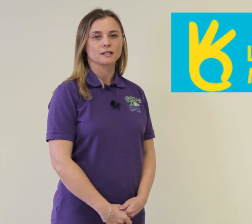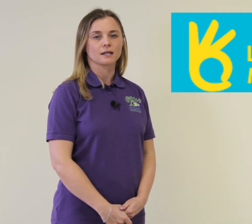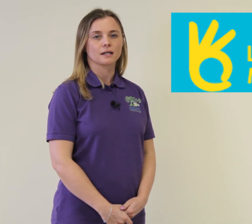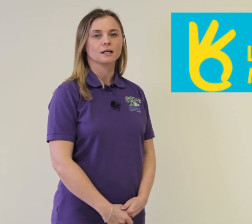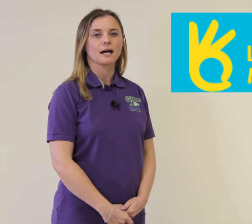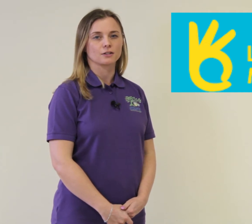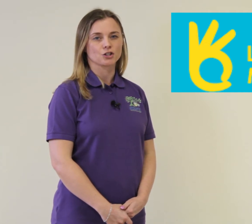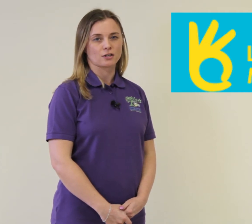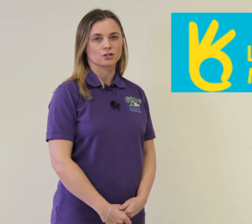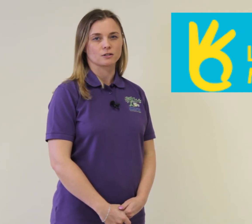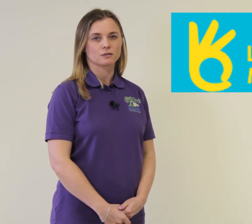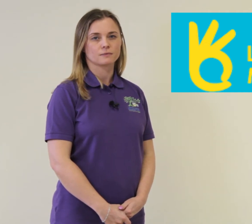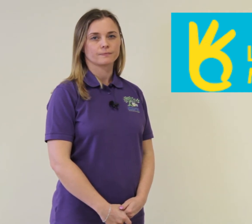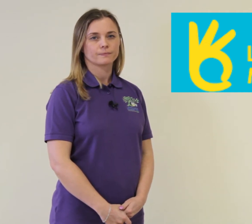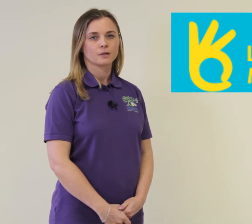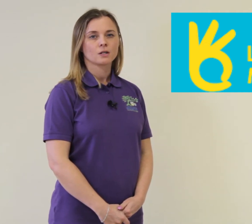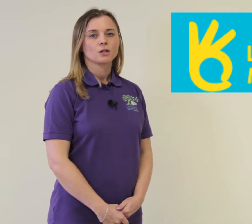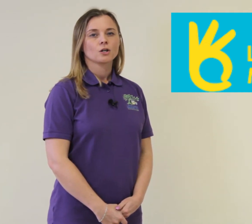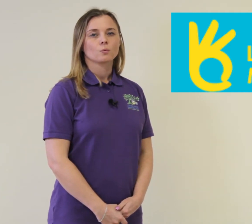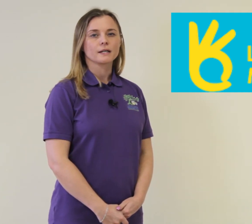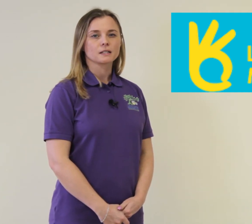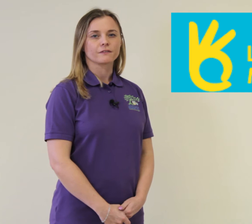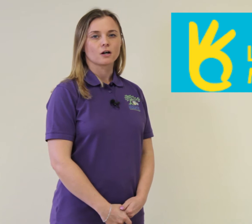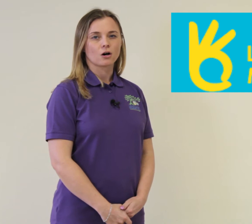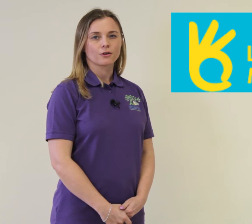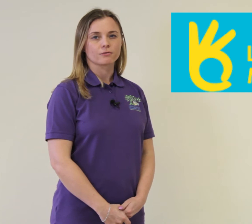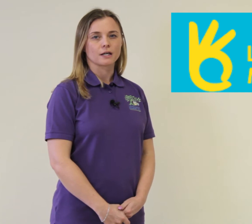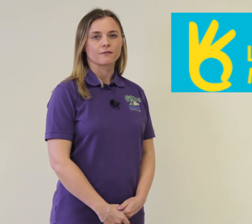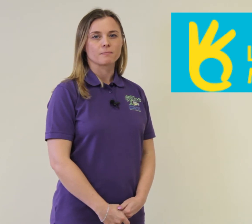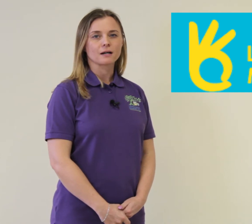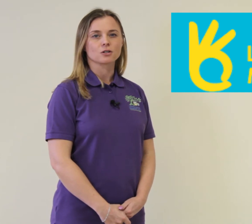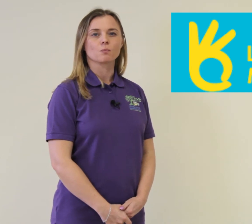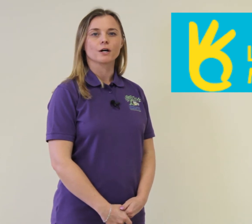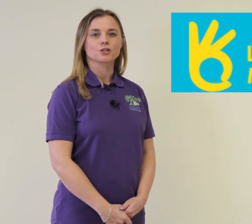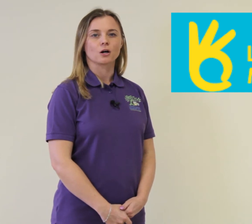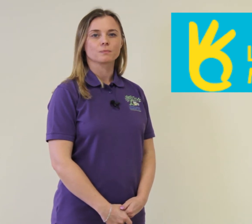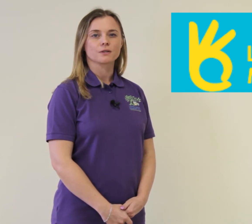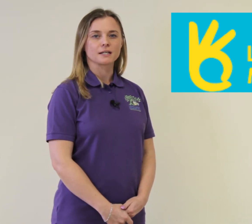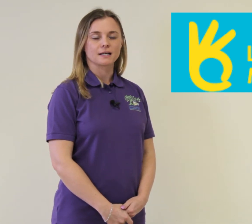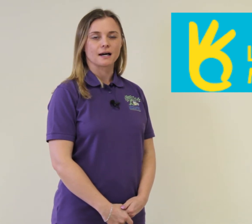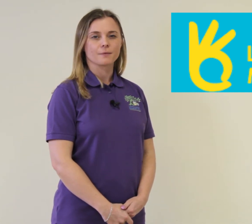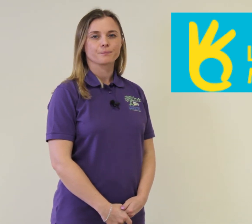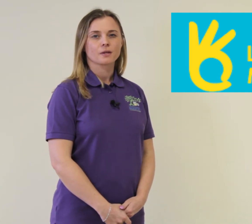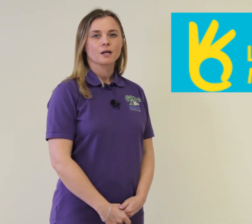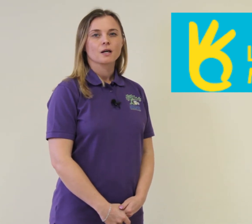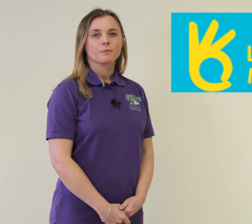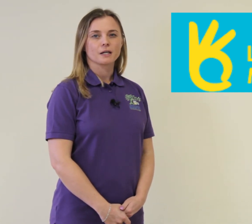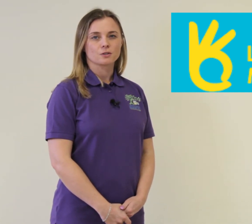-taking and gestures. We deliver all three of the Makaton workshops. These are beginners